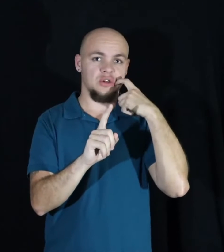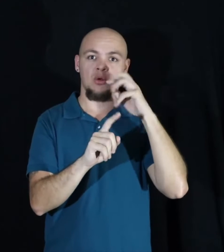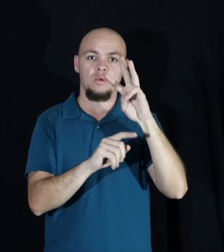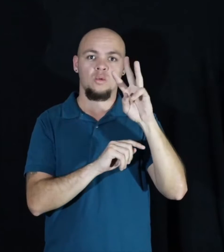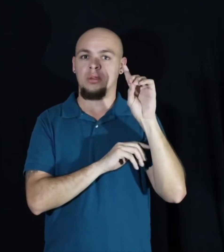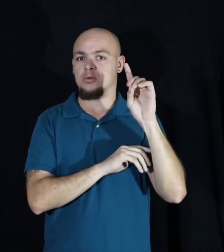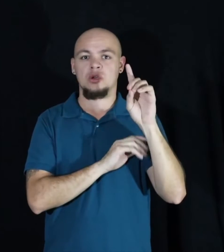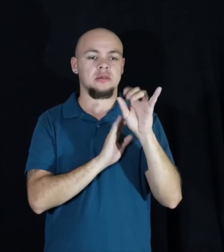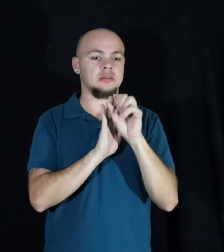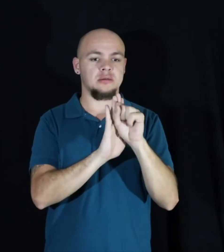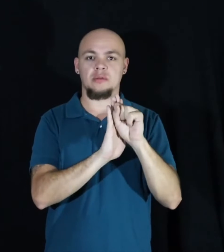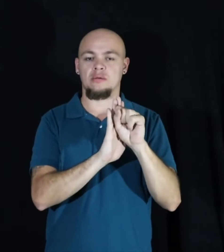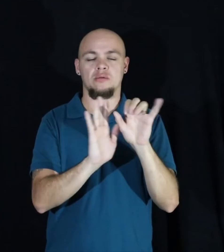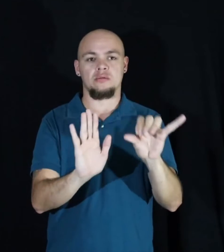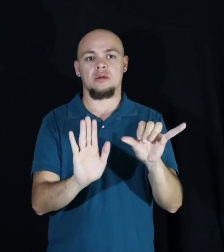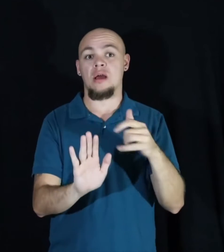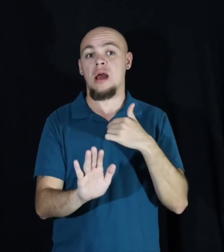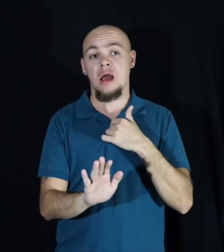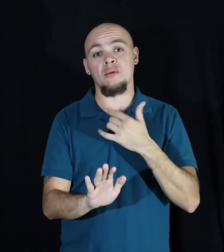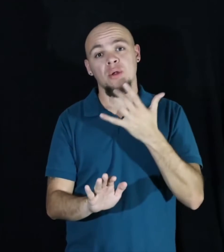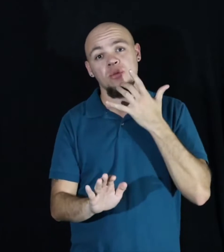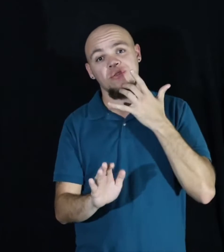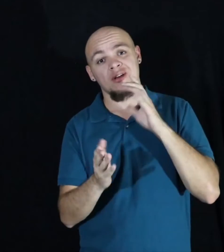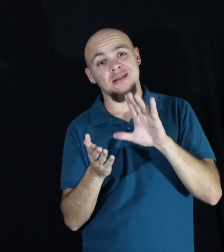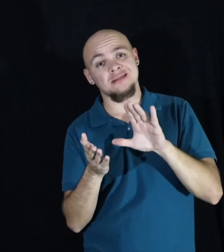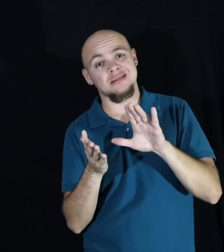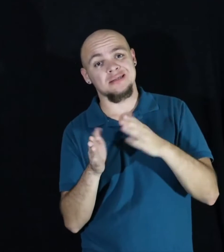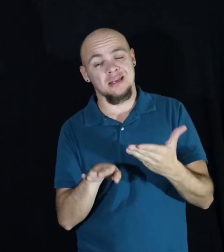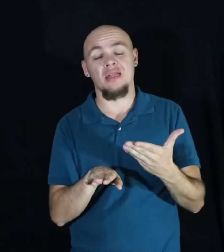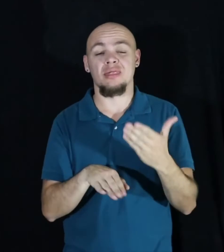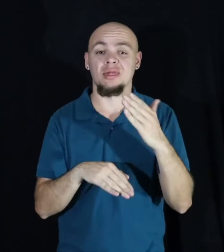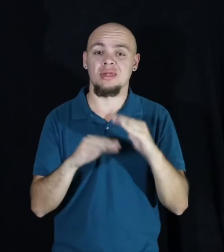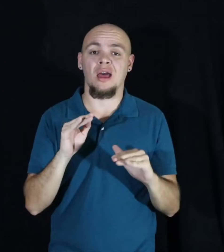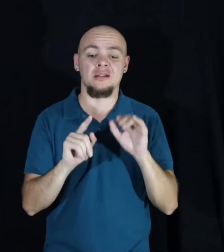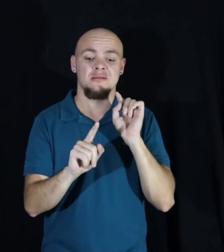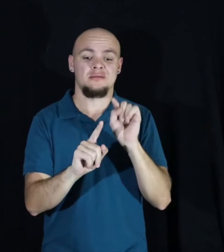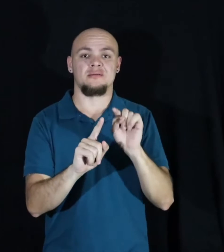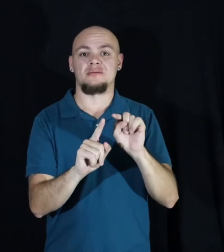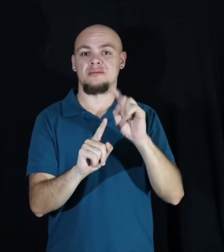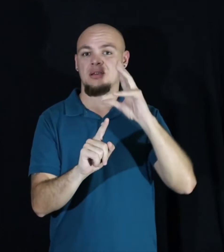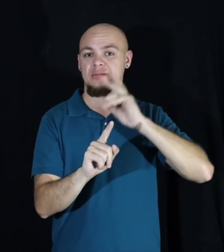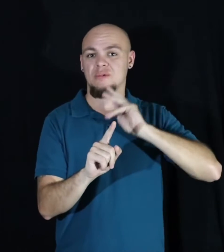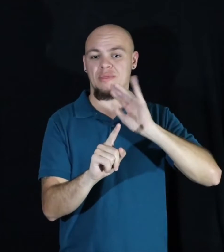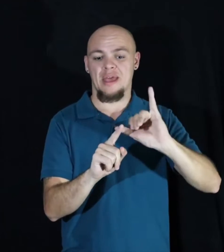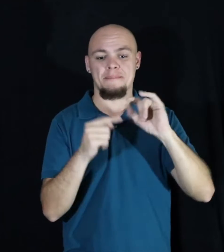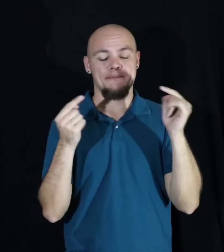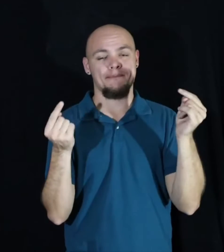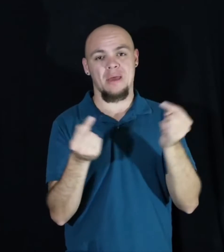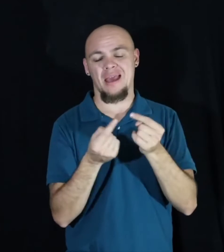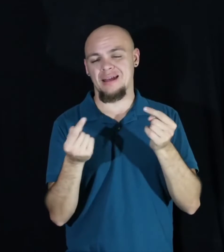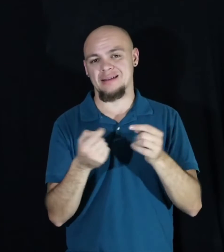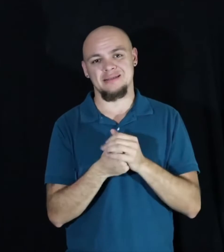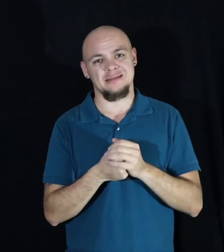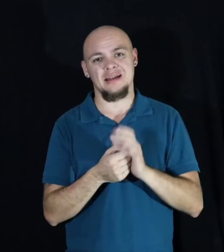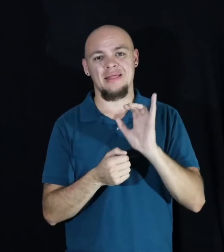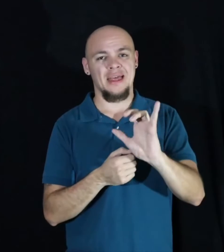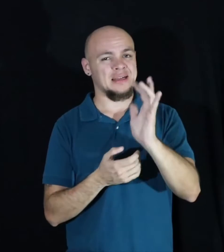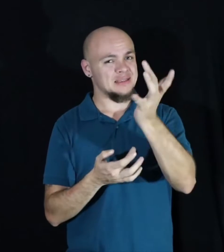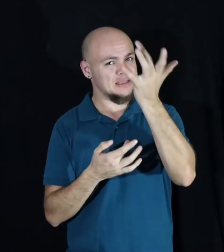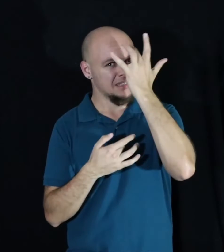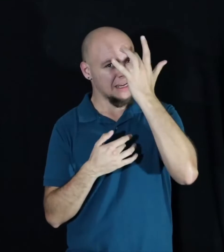just would rather have died than feel the pain that is and that sickness.